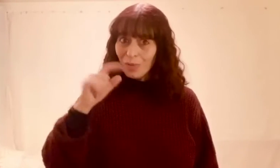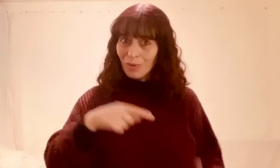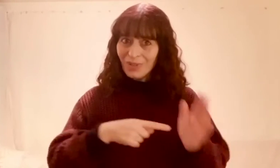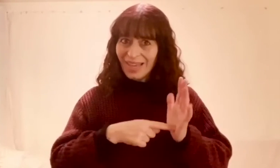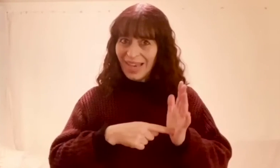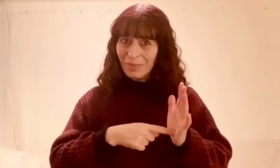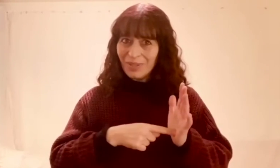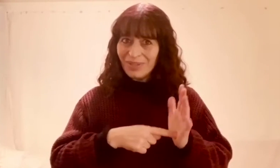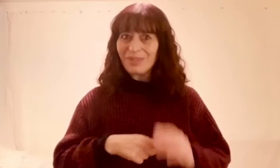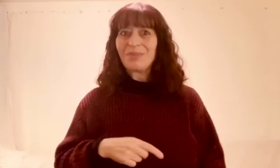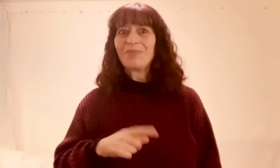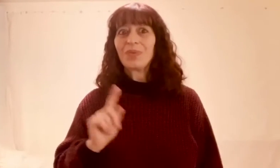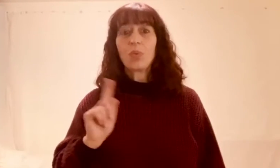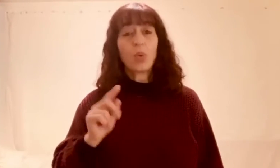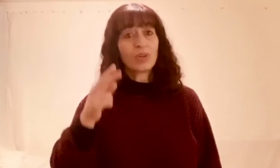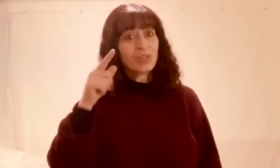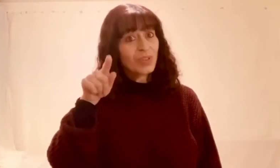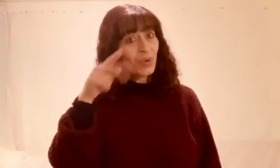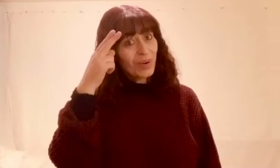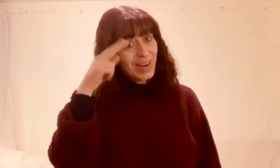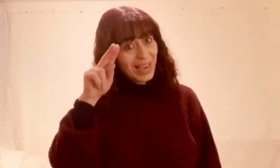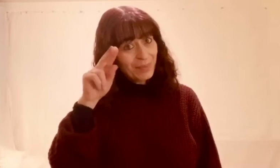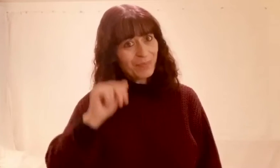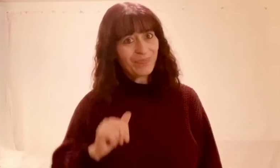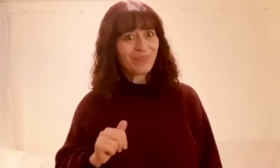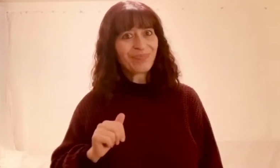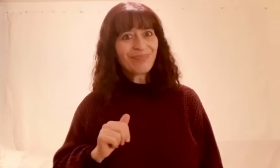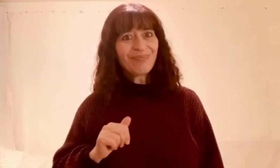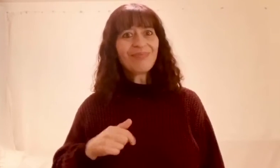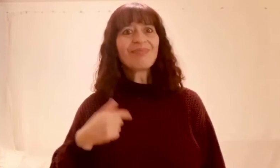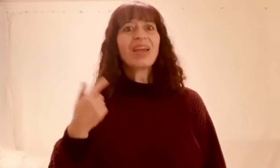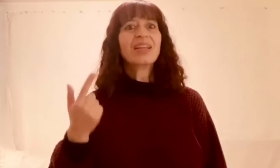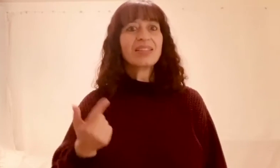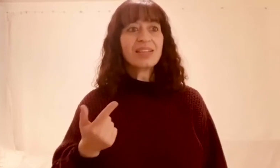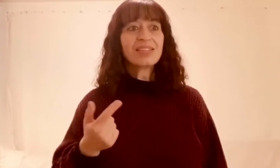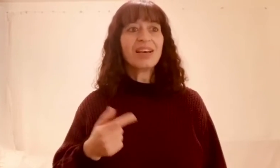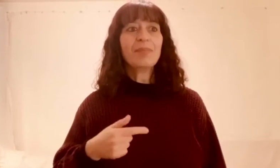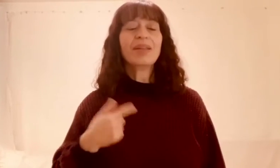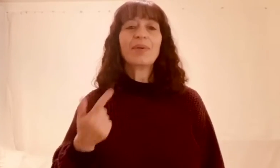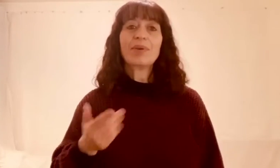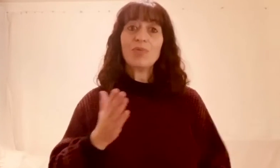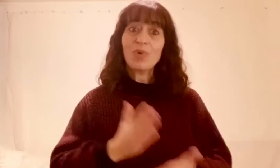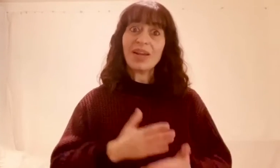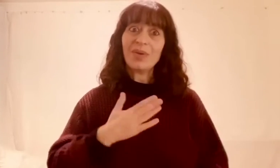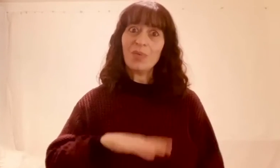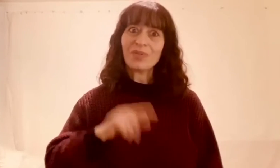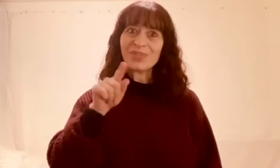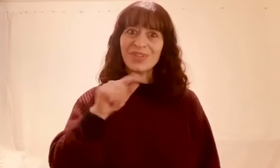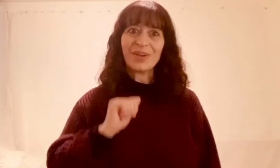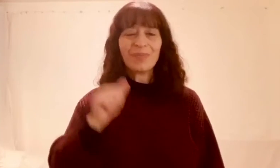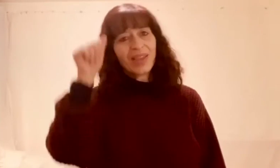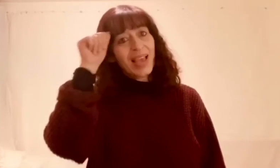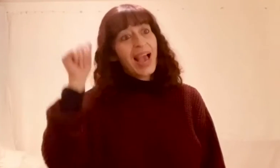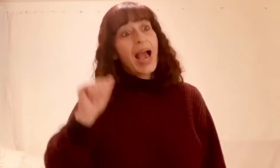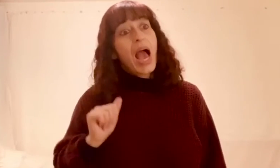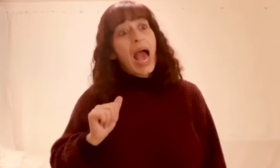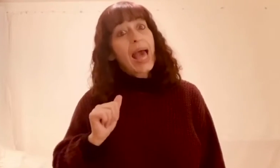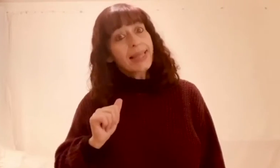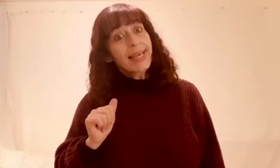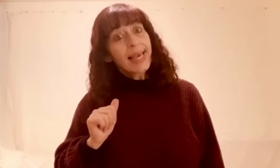te llamas? What's your name? The third time, and then we really want to know. At the end,